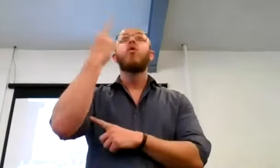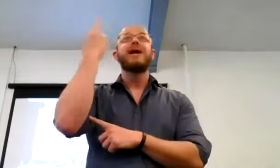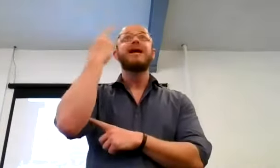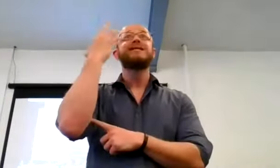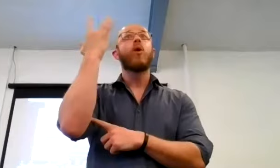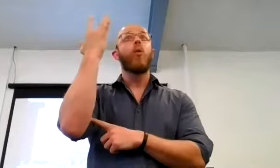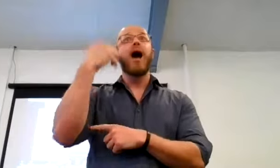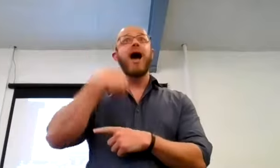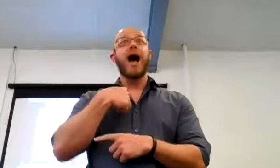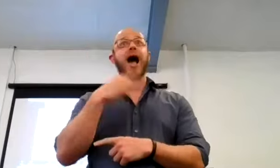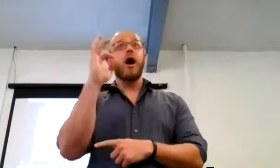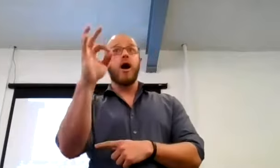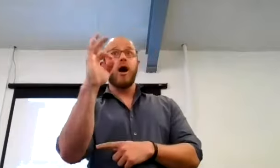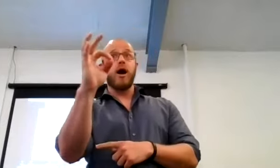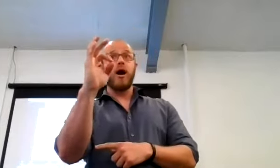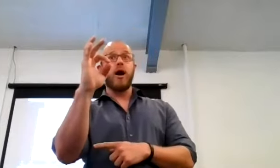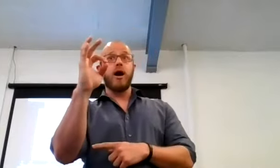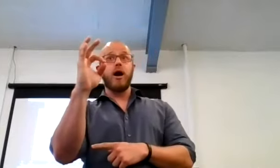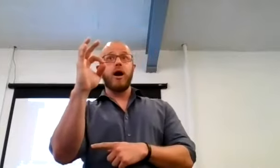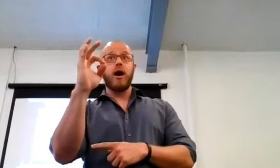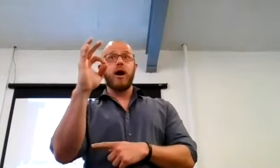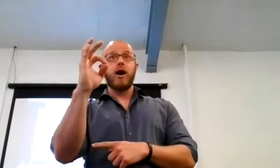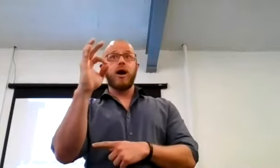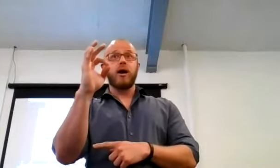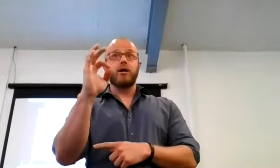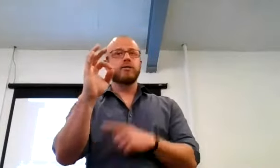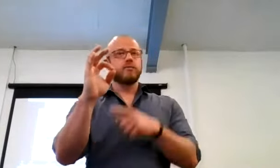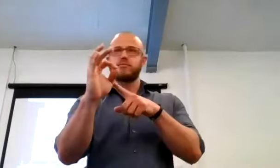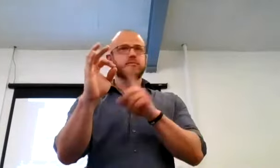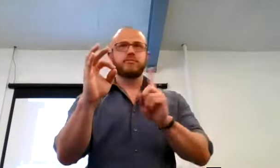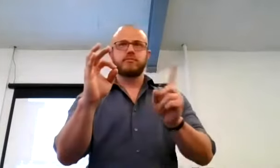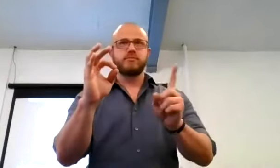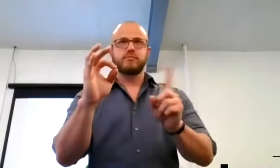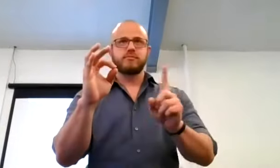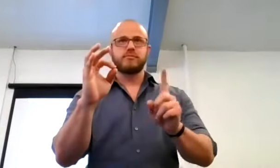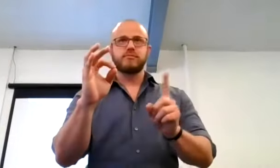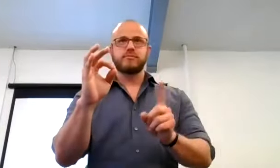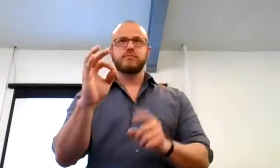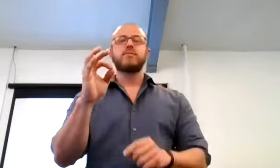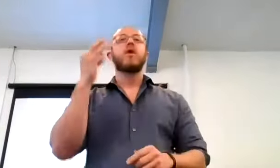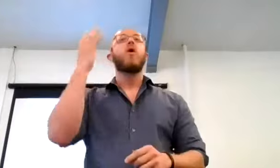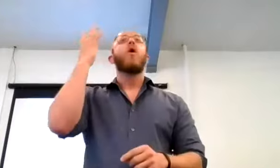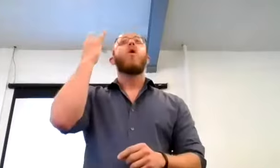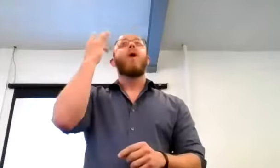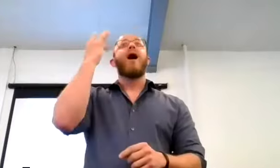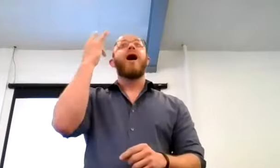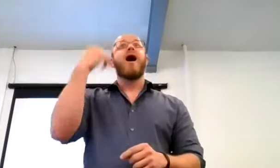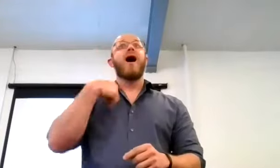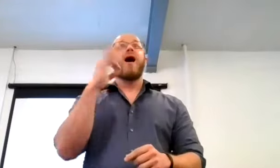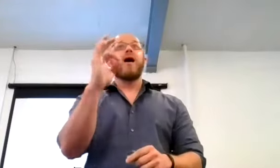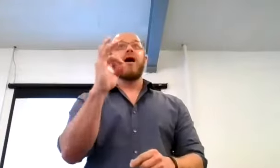just, or you're okay, don't do this sign. You see that? This right there, that's a complete no-no, and I'll tell you